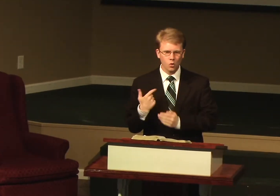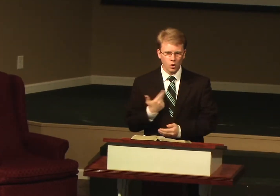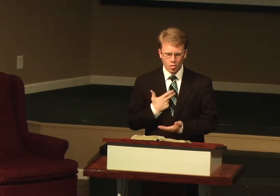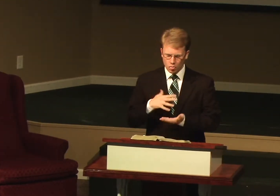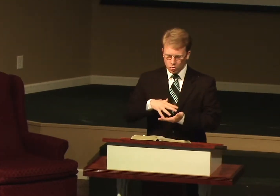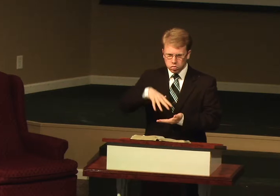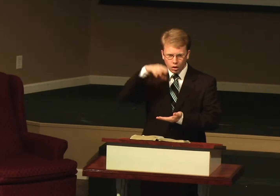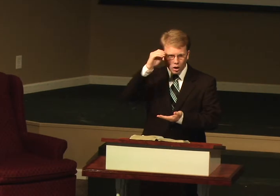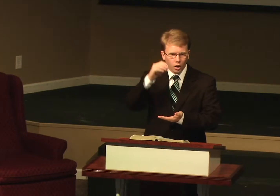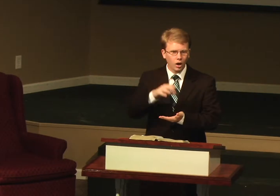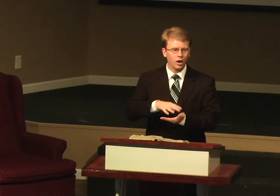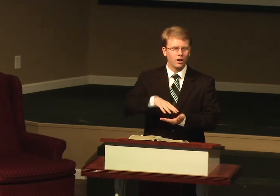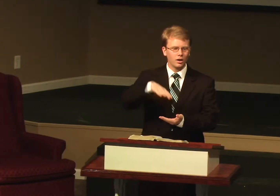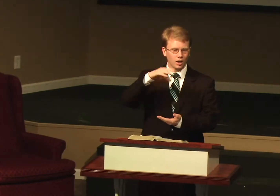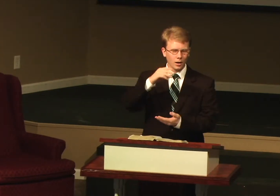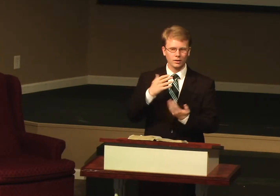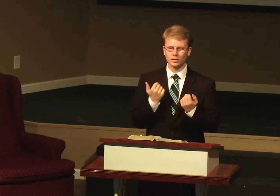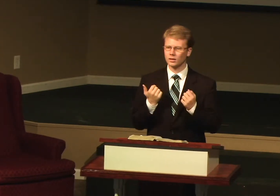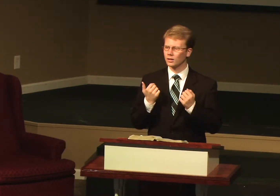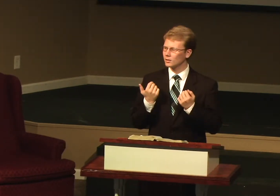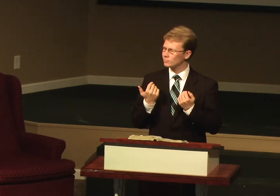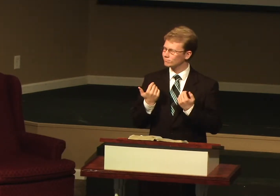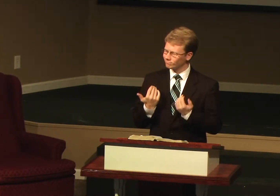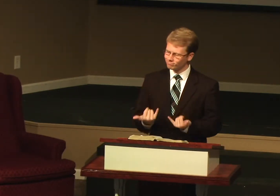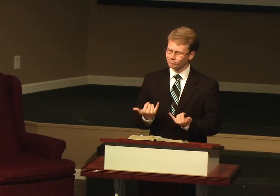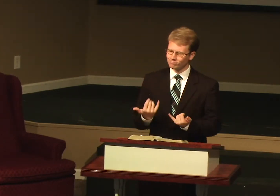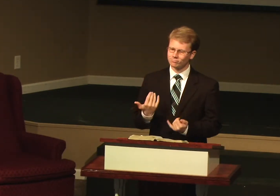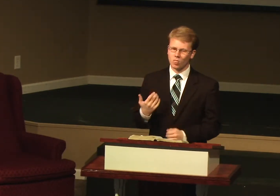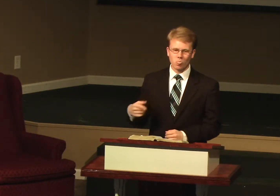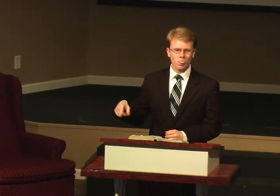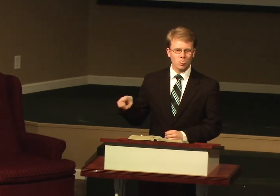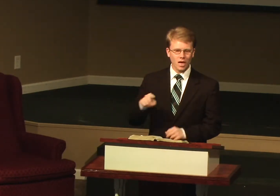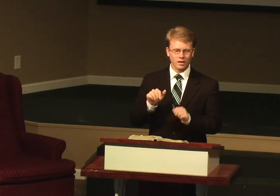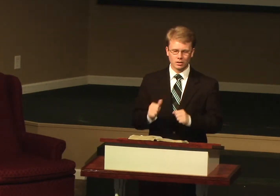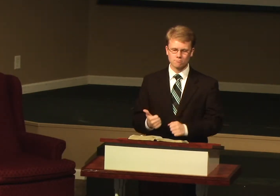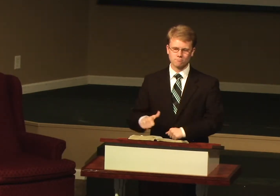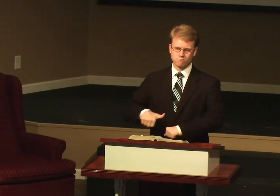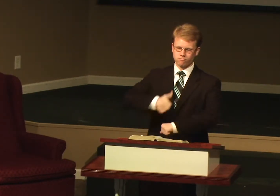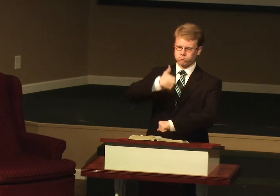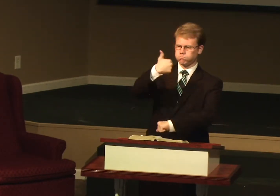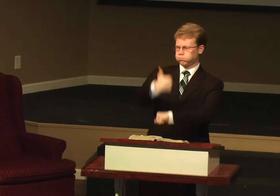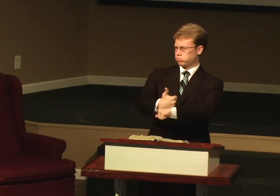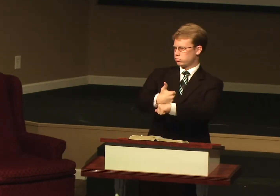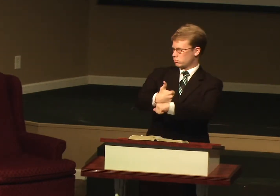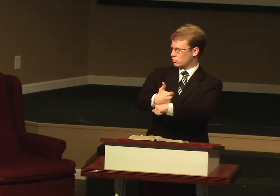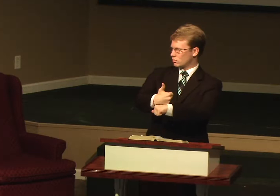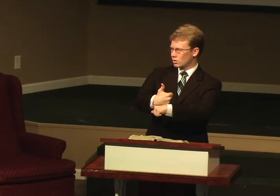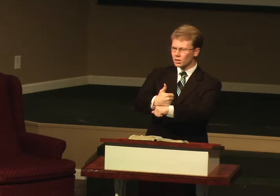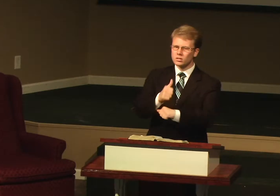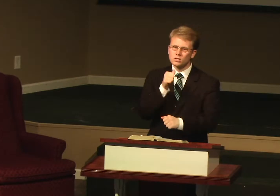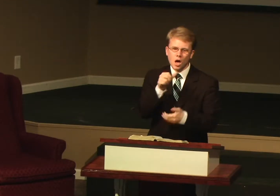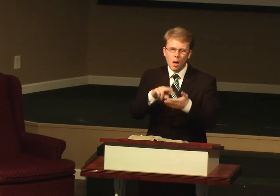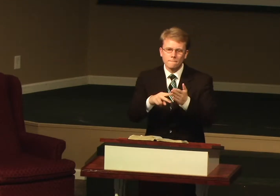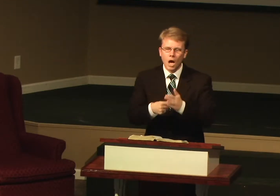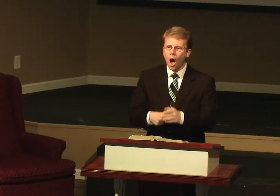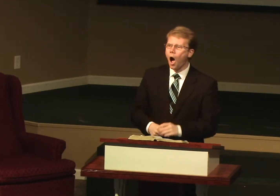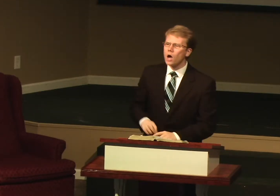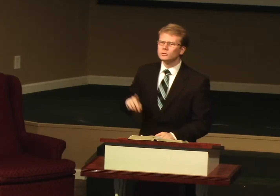truth. And so we've been learning the Word of God so that they can be established.